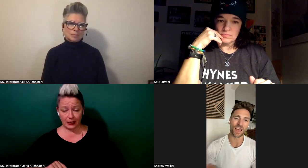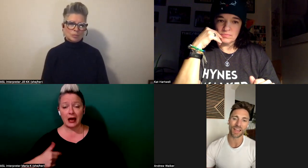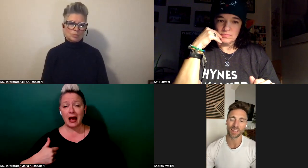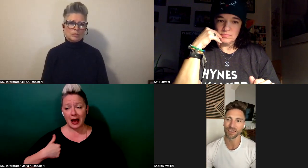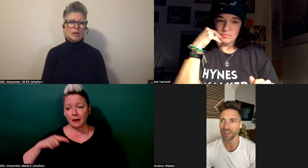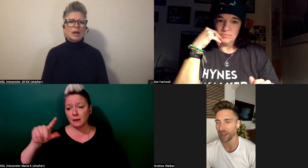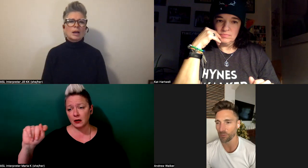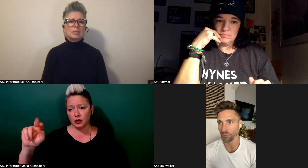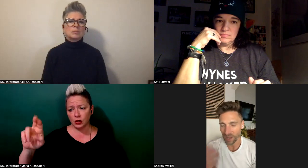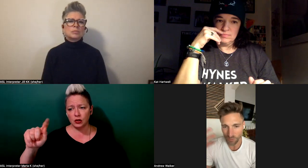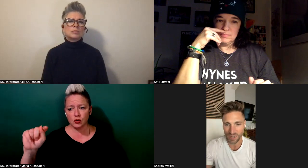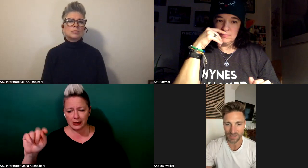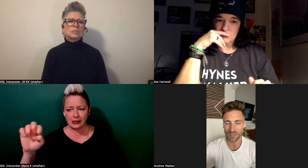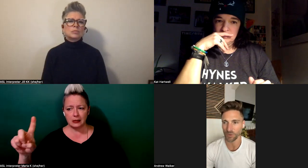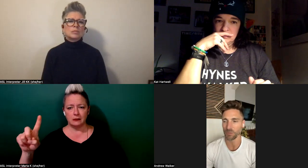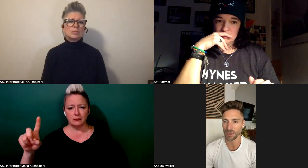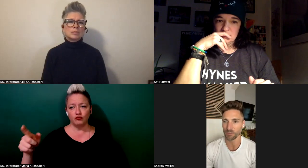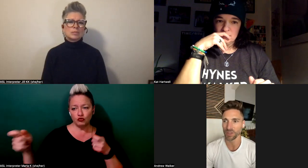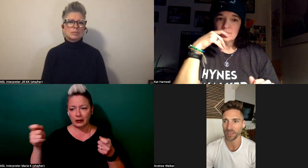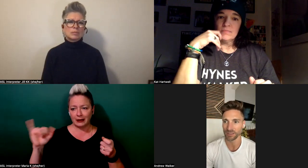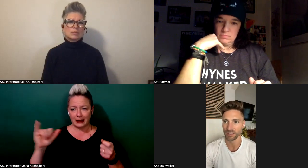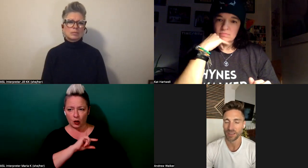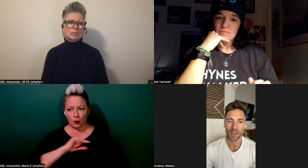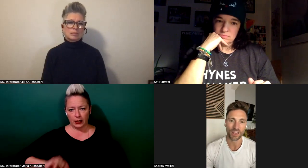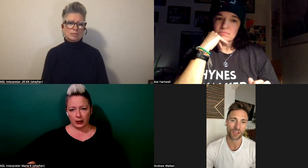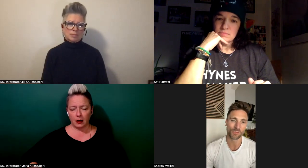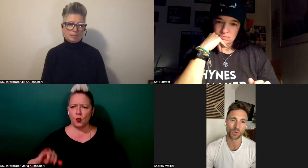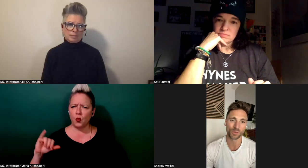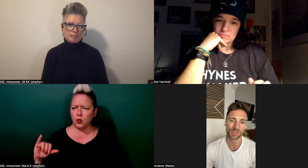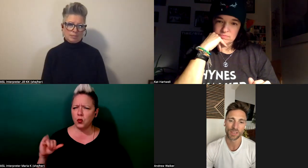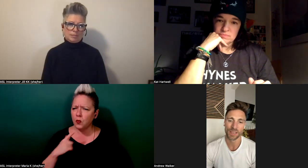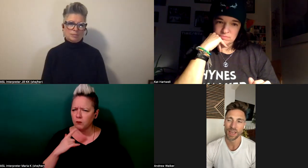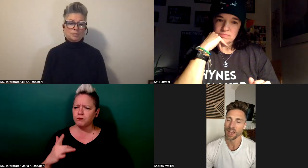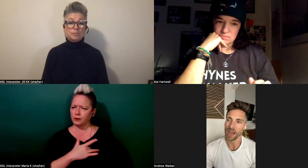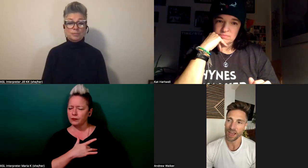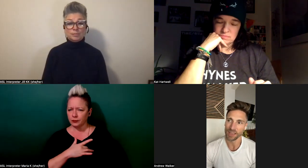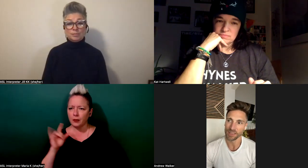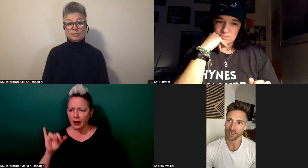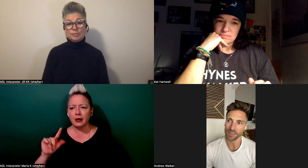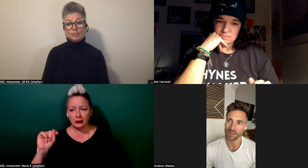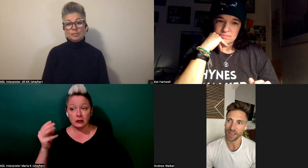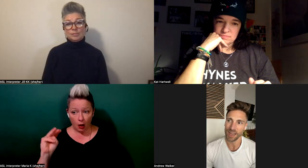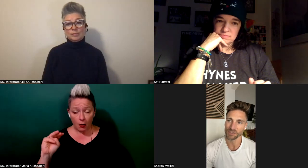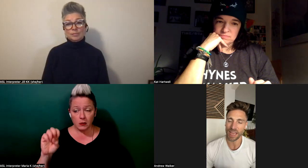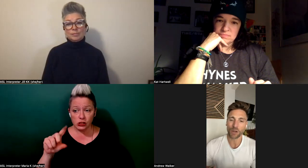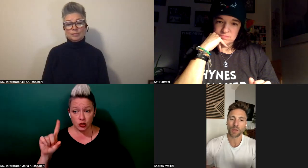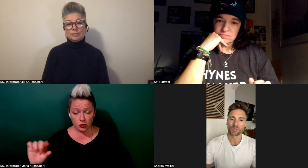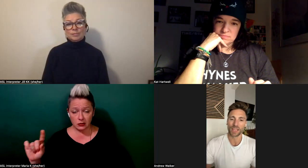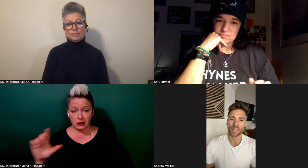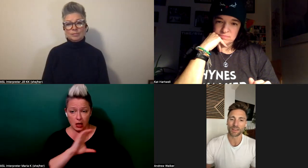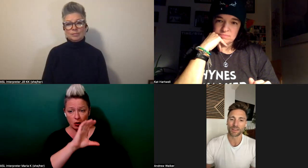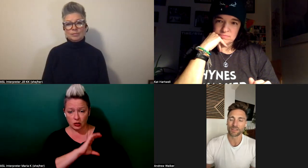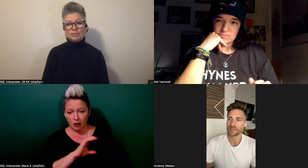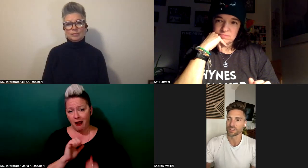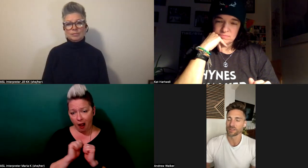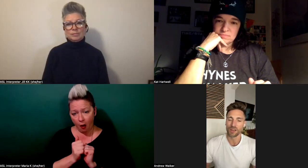something that it resonated with me playing Tom Schultz. I was like, how do I